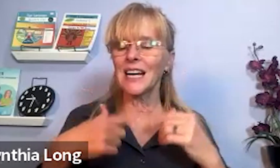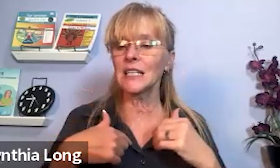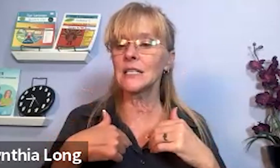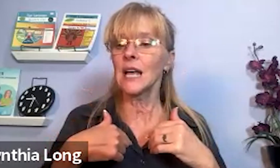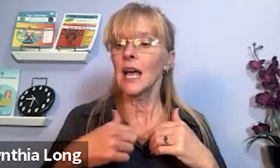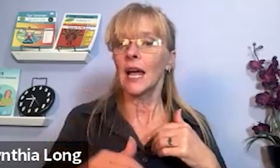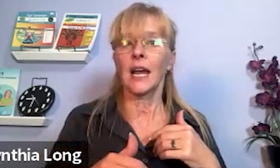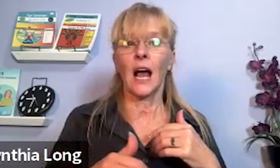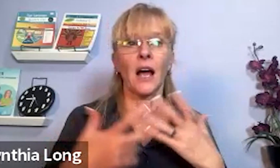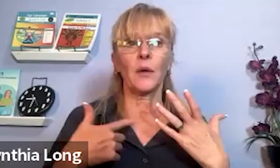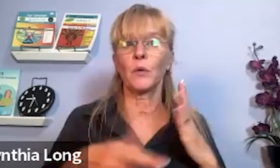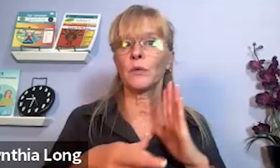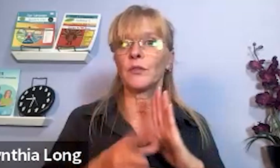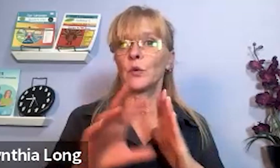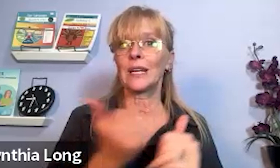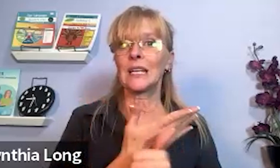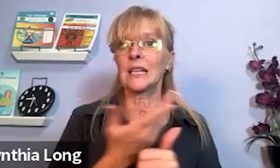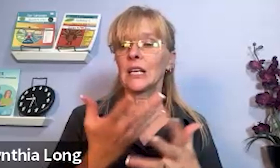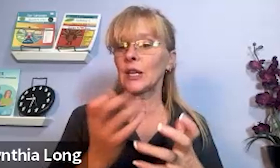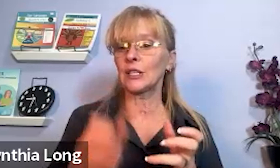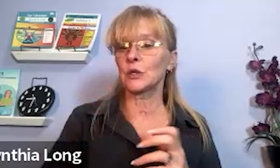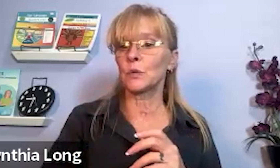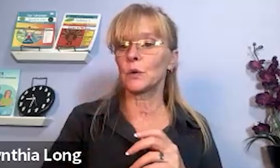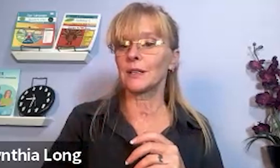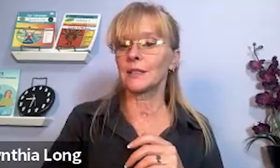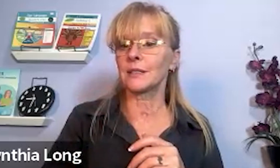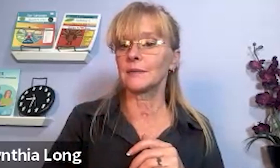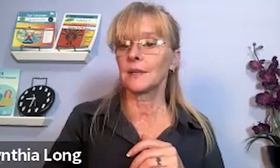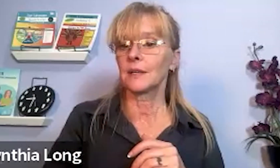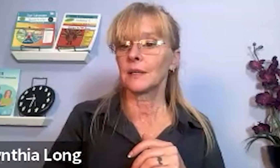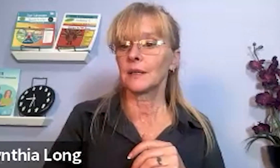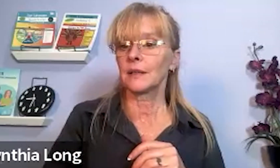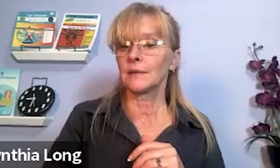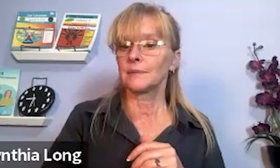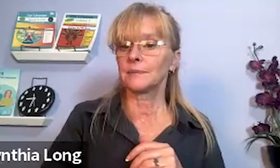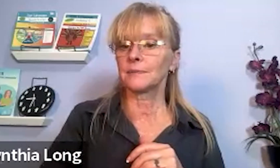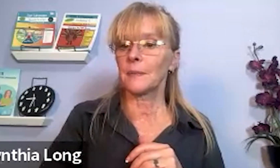Thanksgiving signs, and I will review anything that you want.